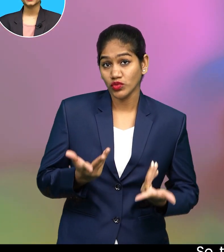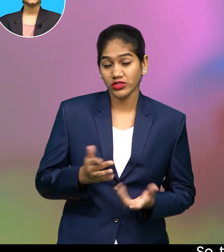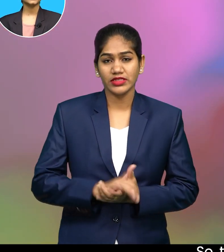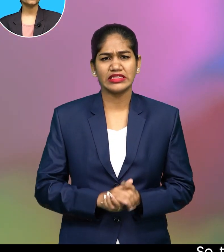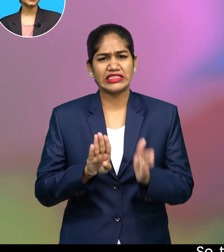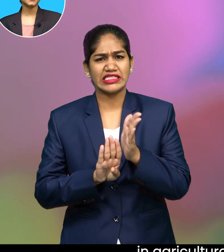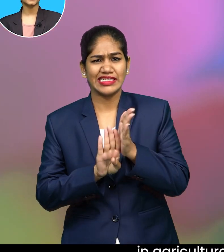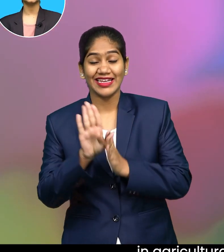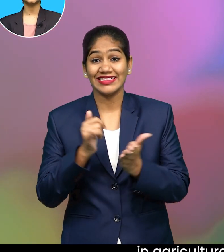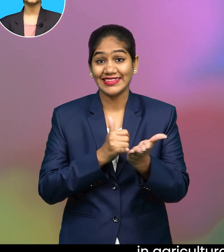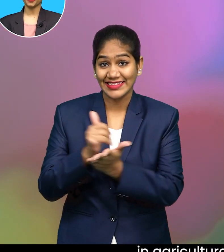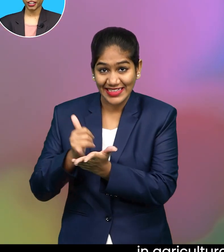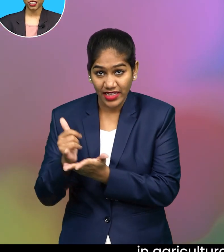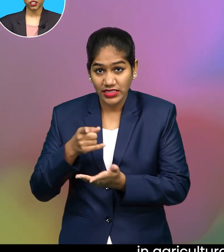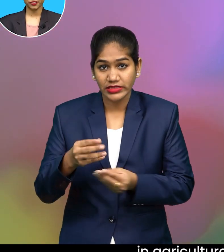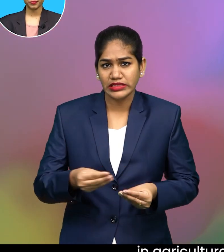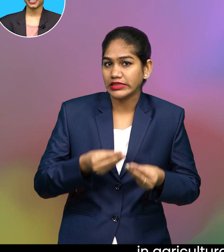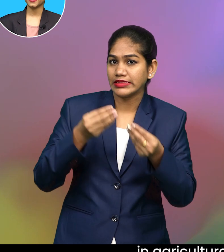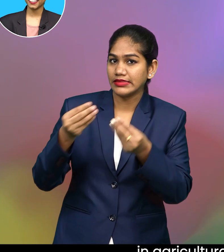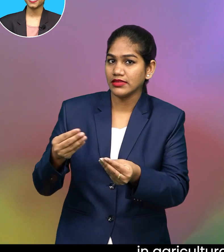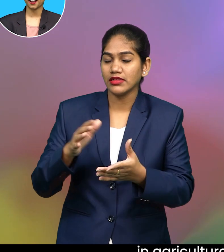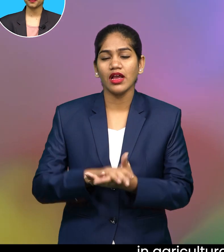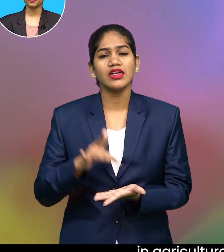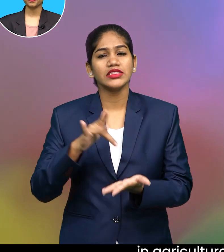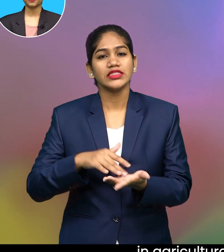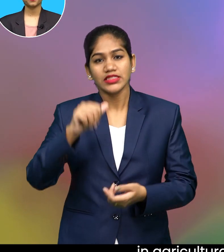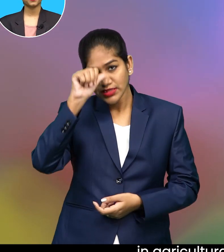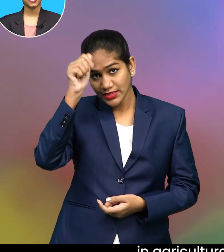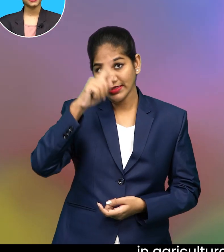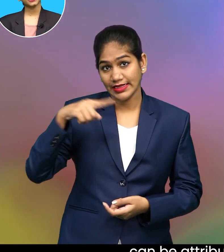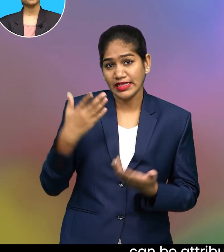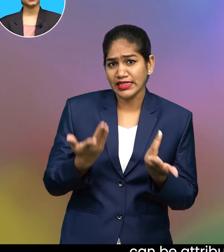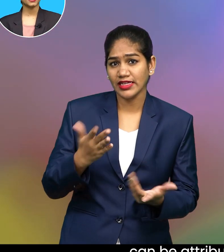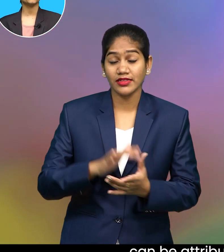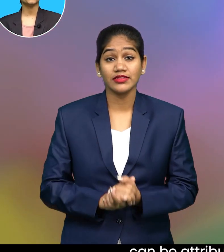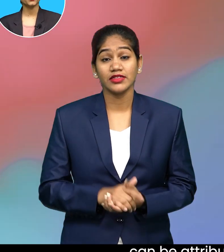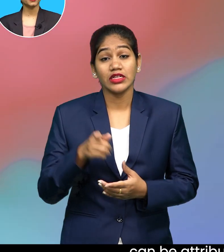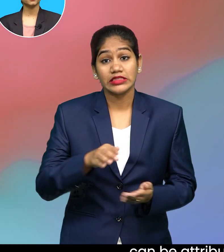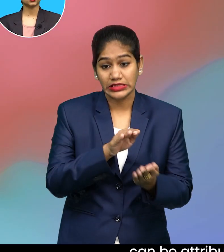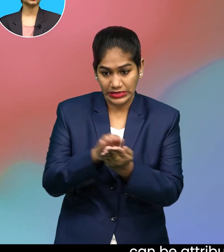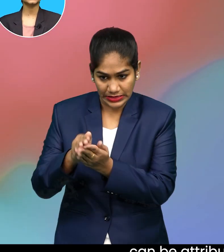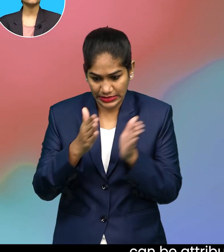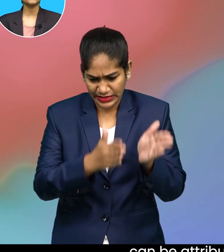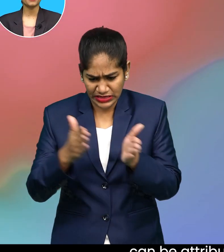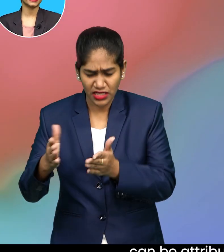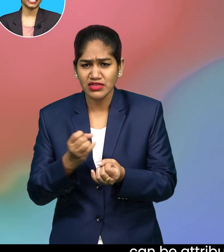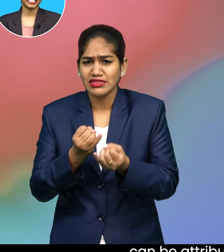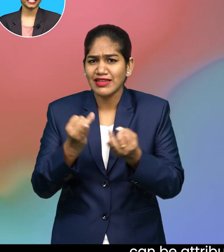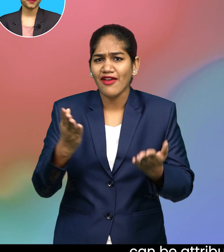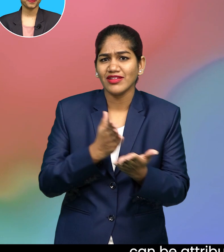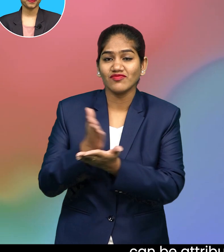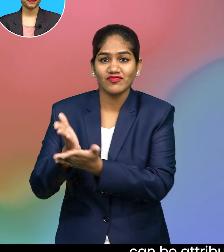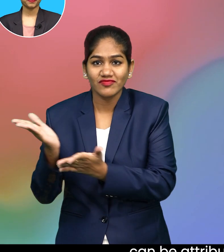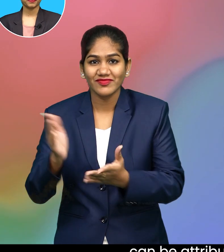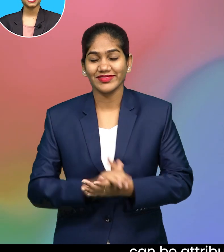So, the increase in agricultural production in India can be attributed to several